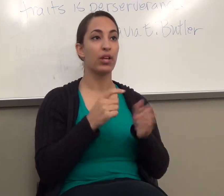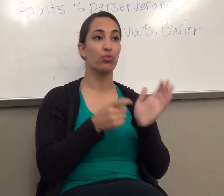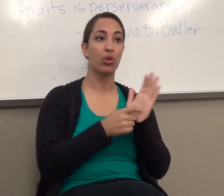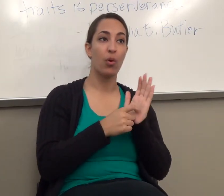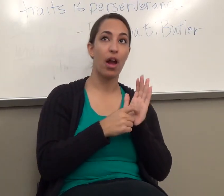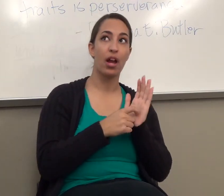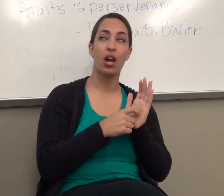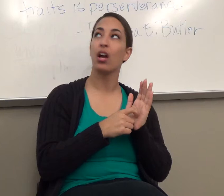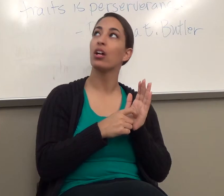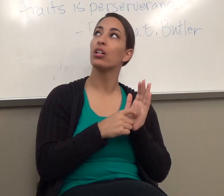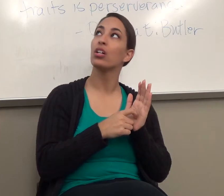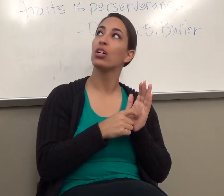courses